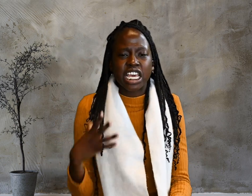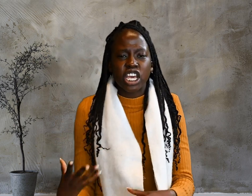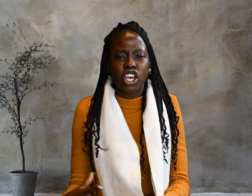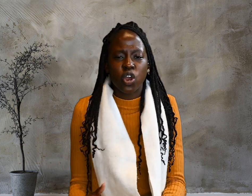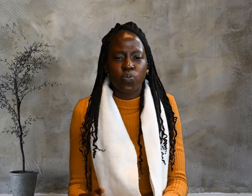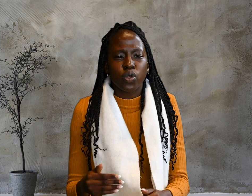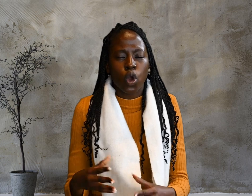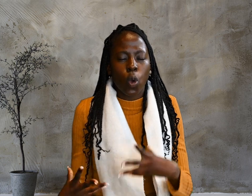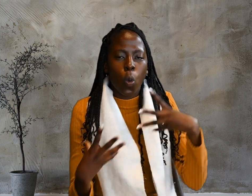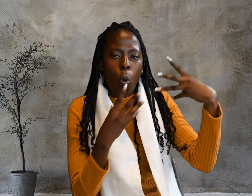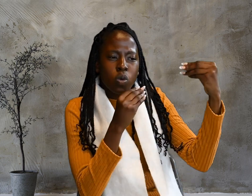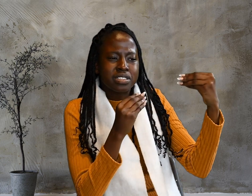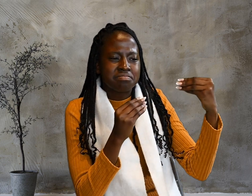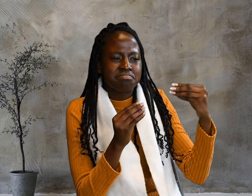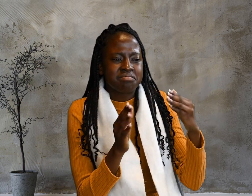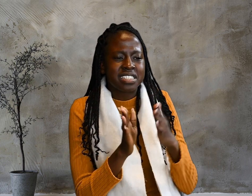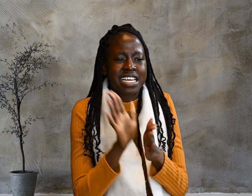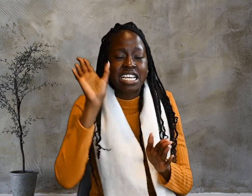them, and his sheep follow them,